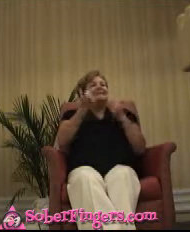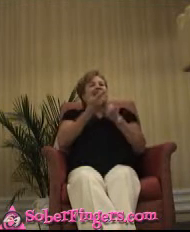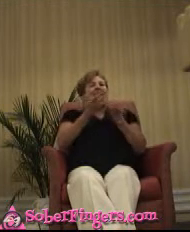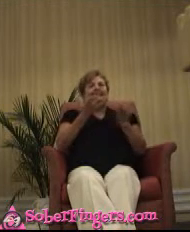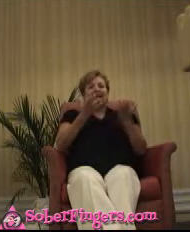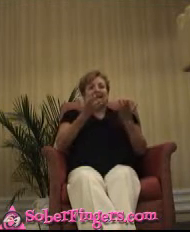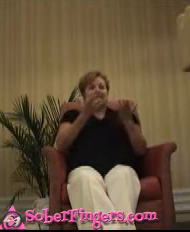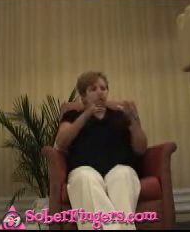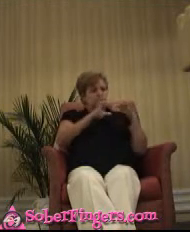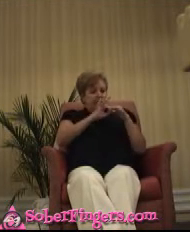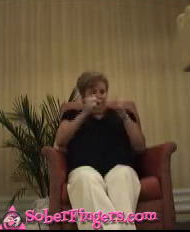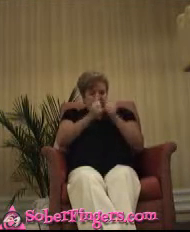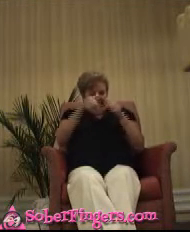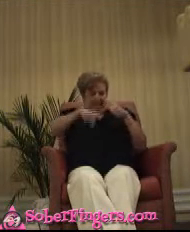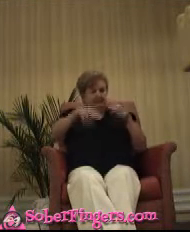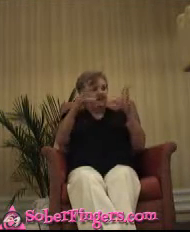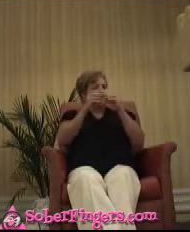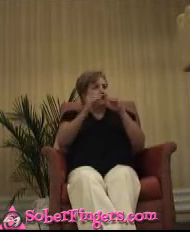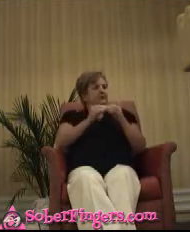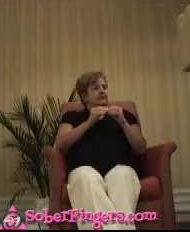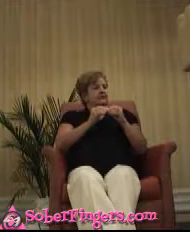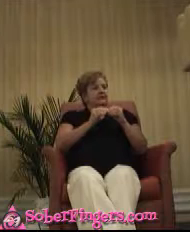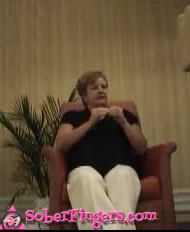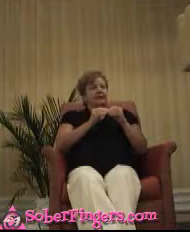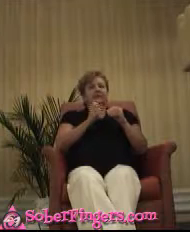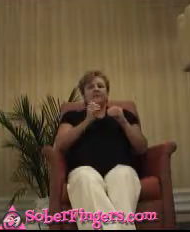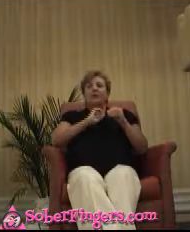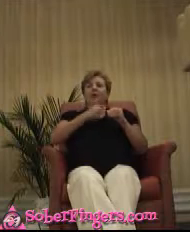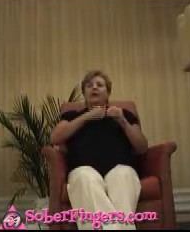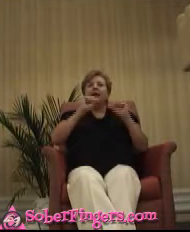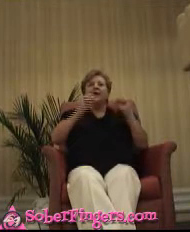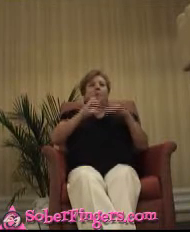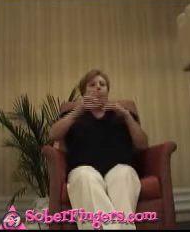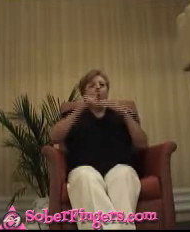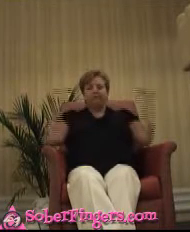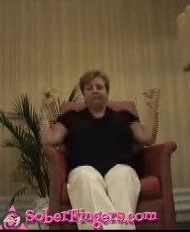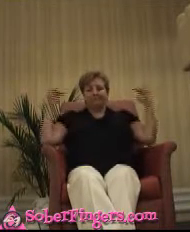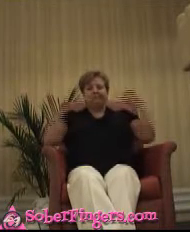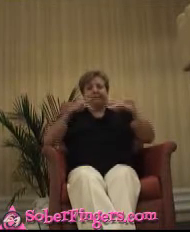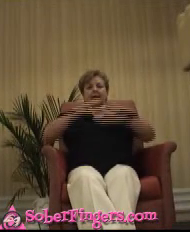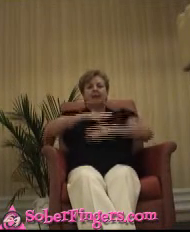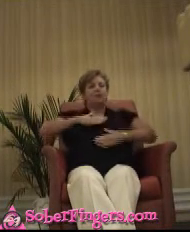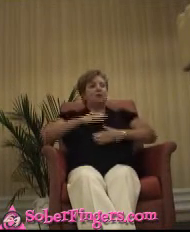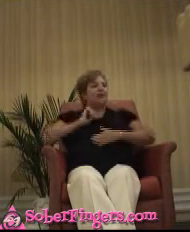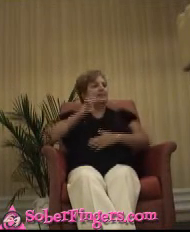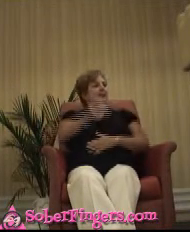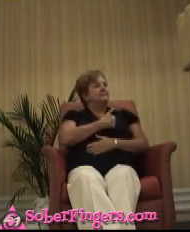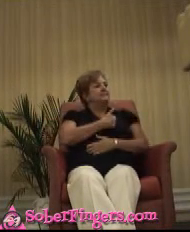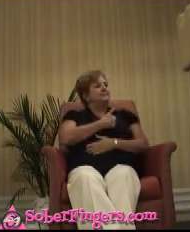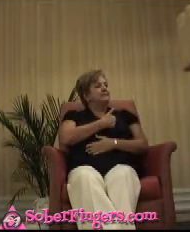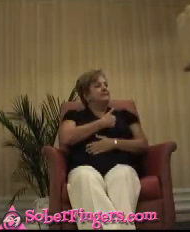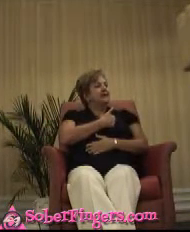bottom, so that we can all come here and enjoy ourselves. Special thank you to Carol down here,